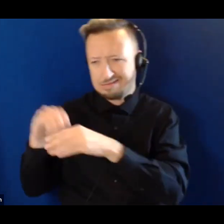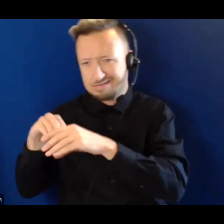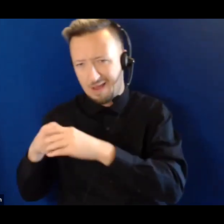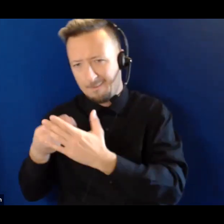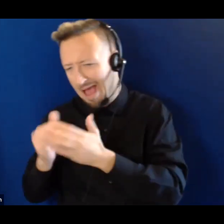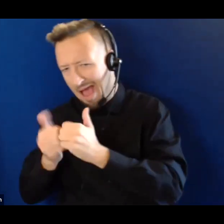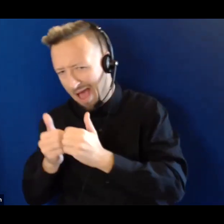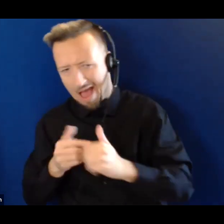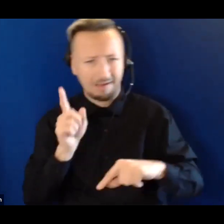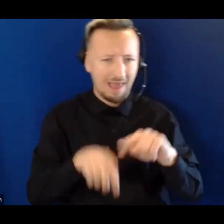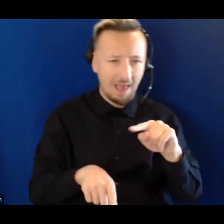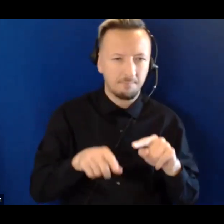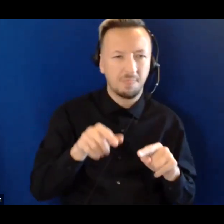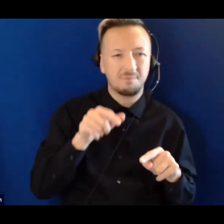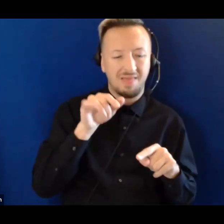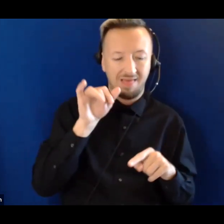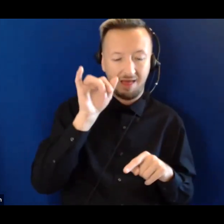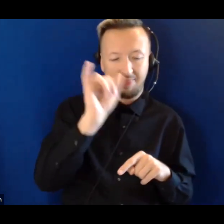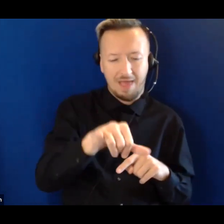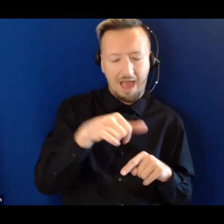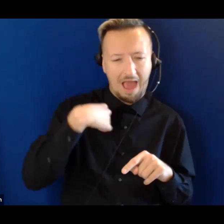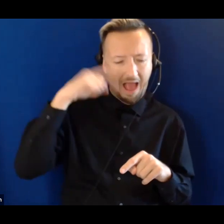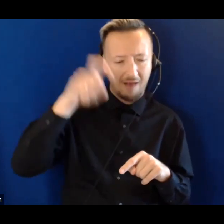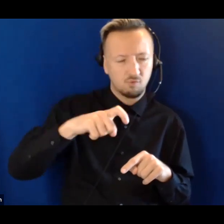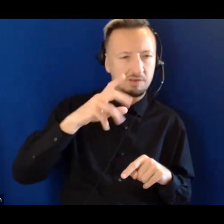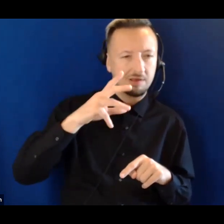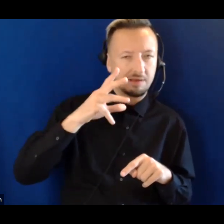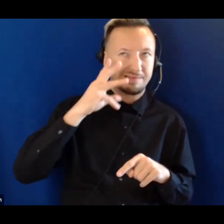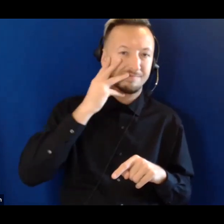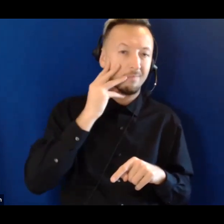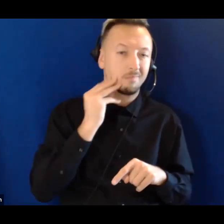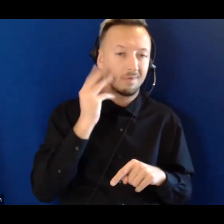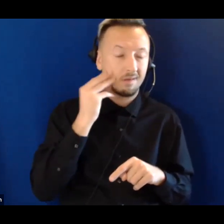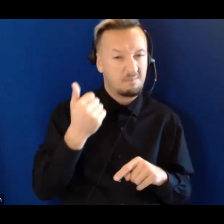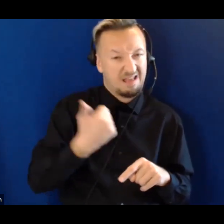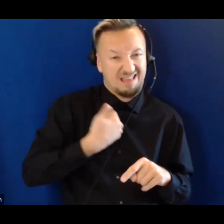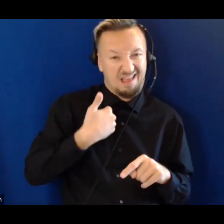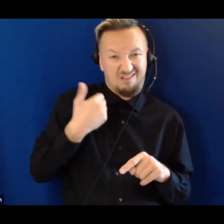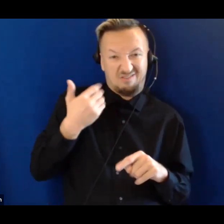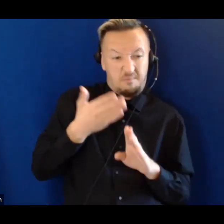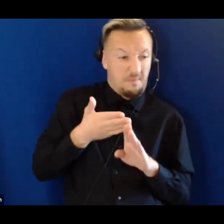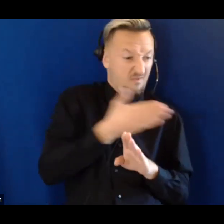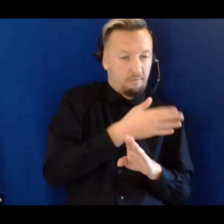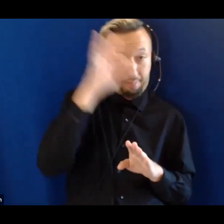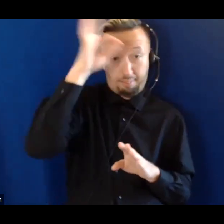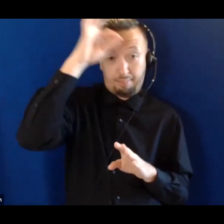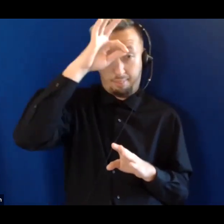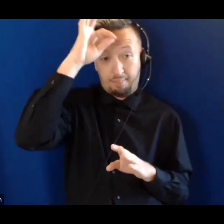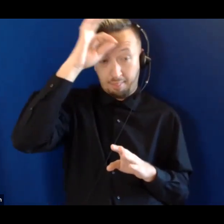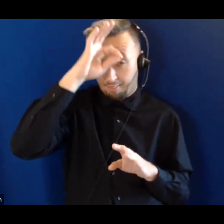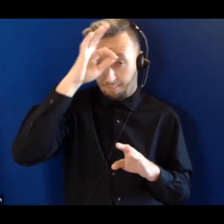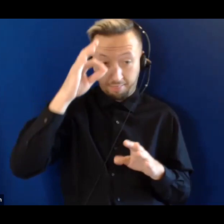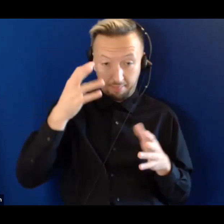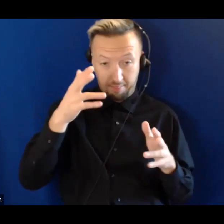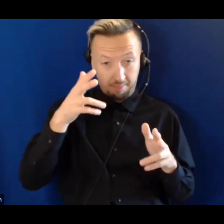I have to like experience it very harshly and ignorantly before I understand like the things